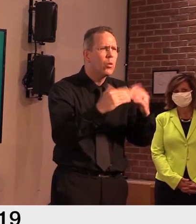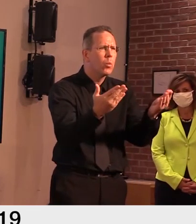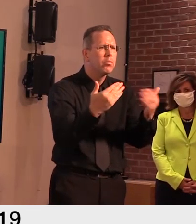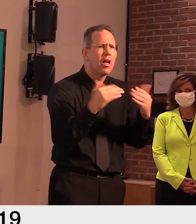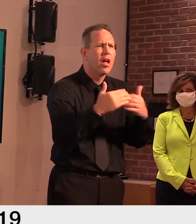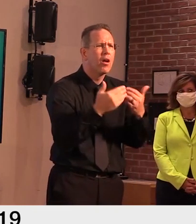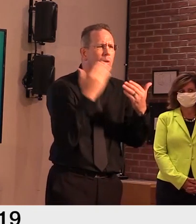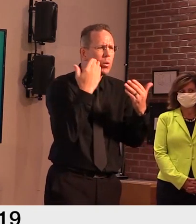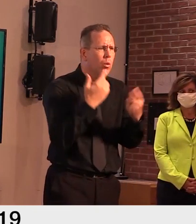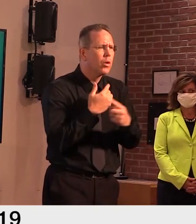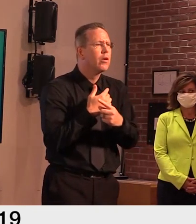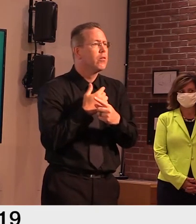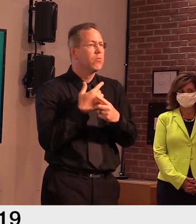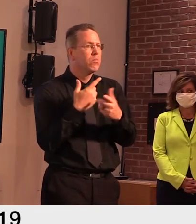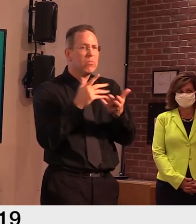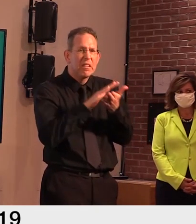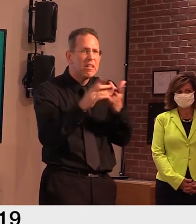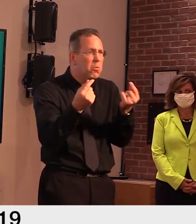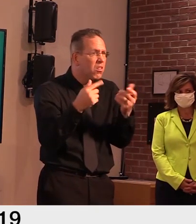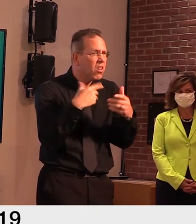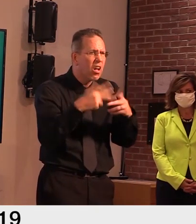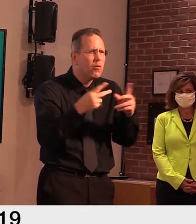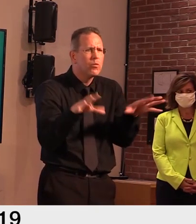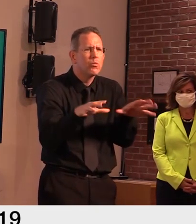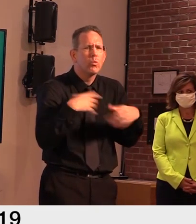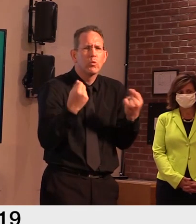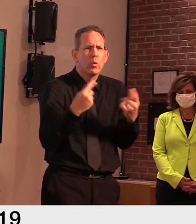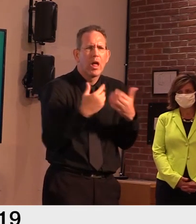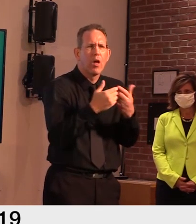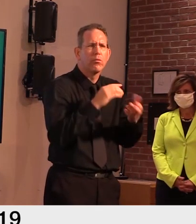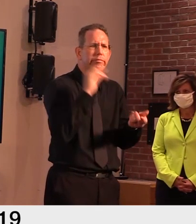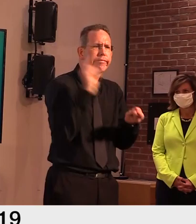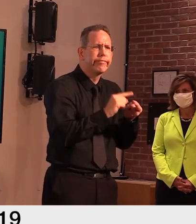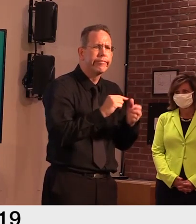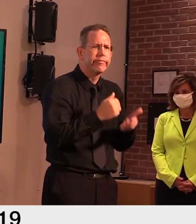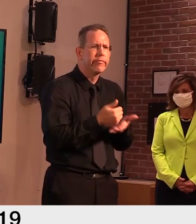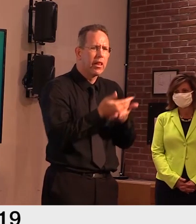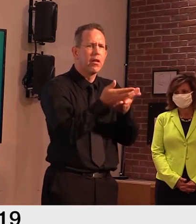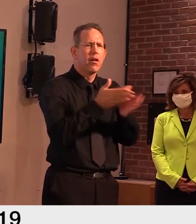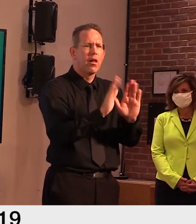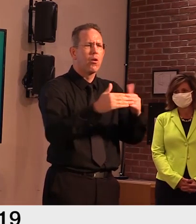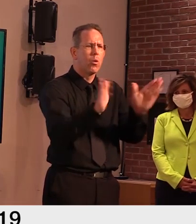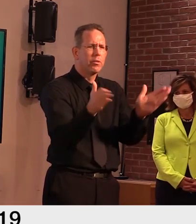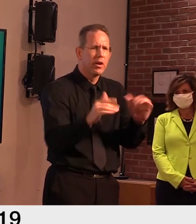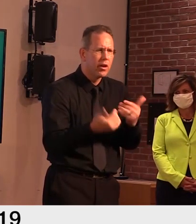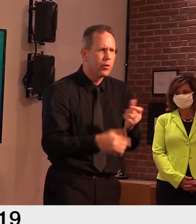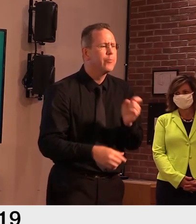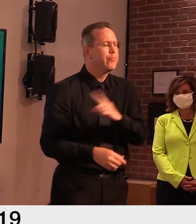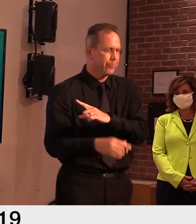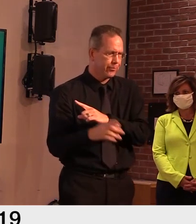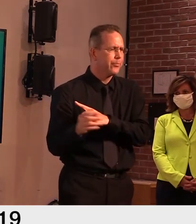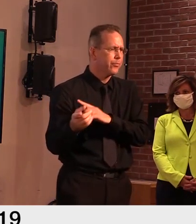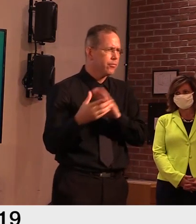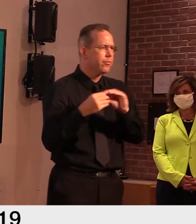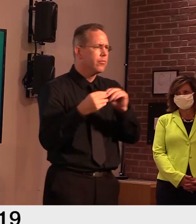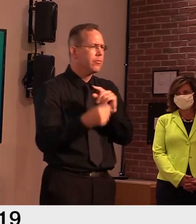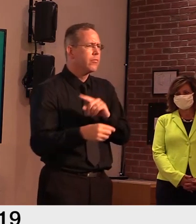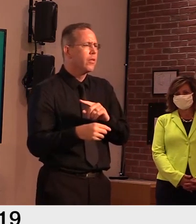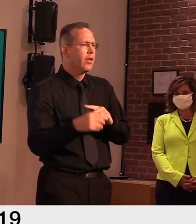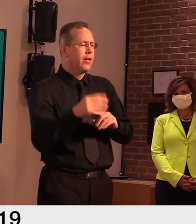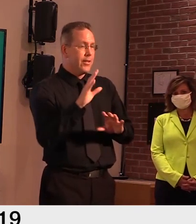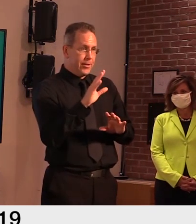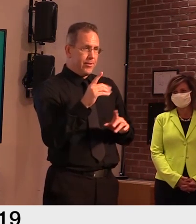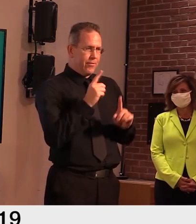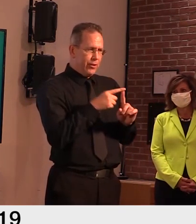That's a great question. So the let's separate the facility and the people, because it's